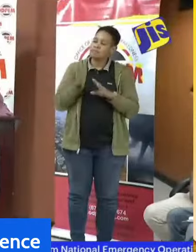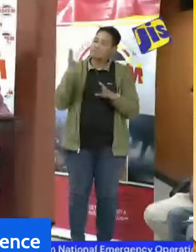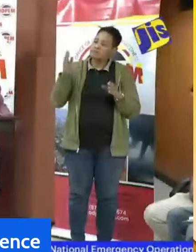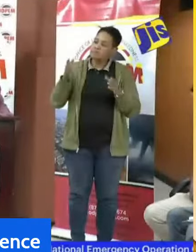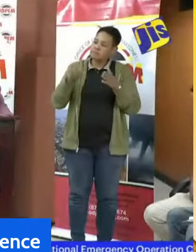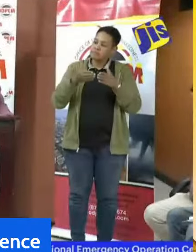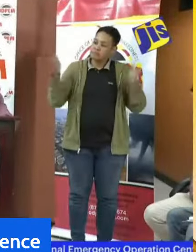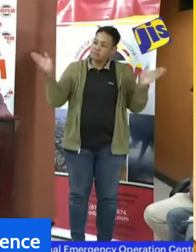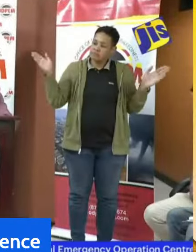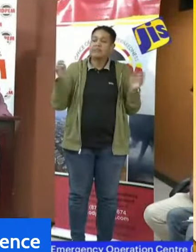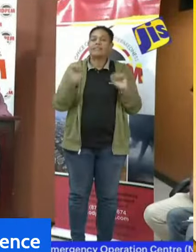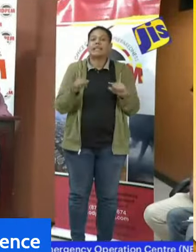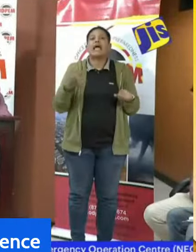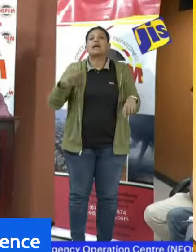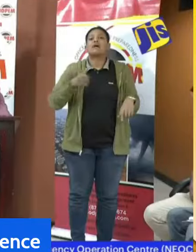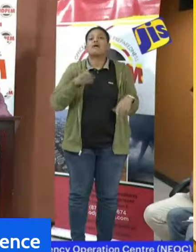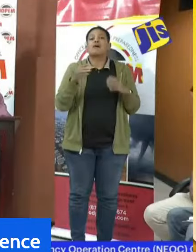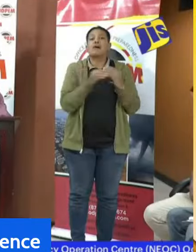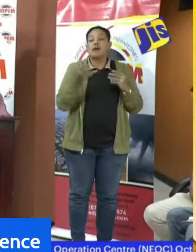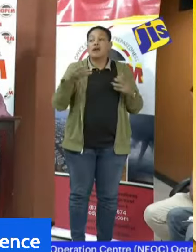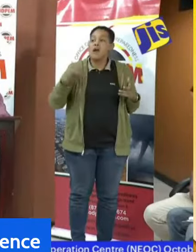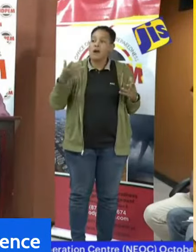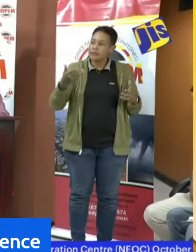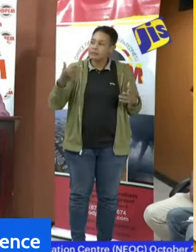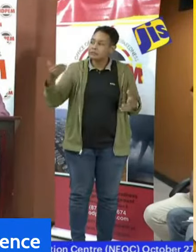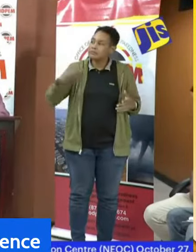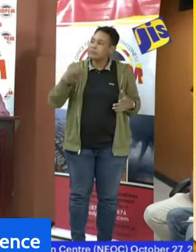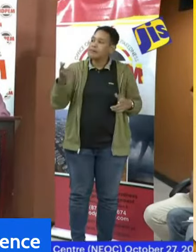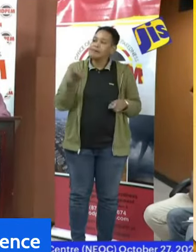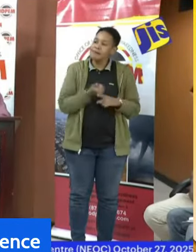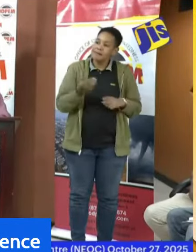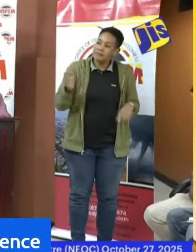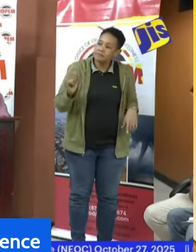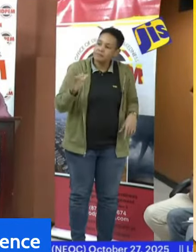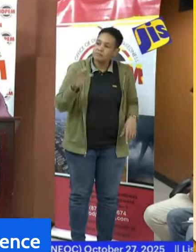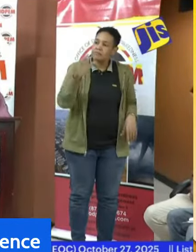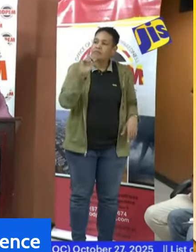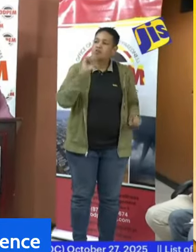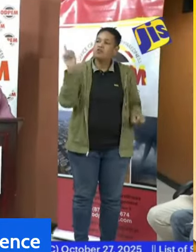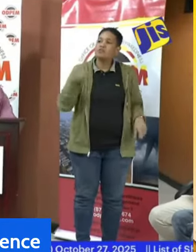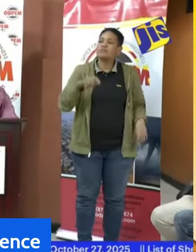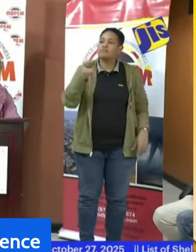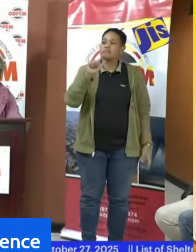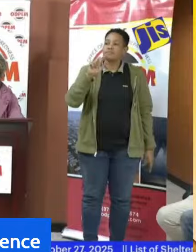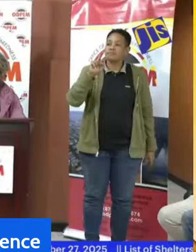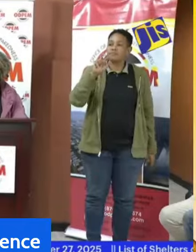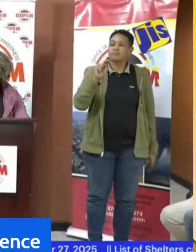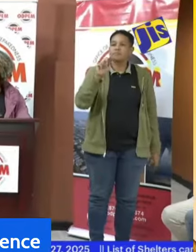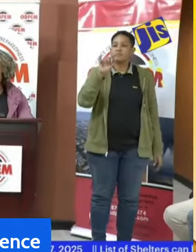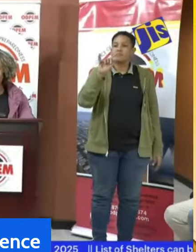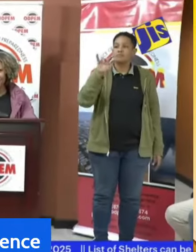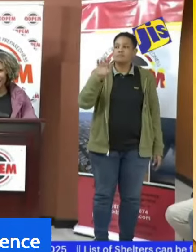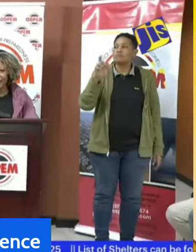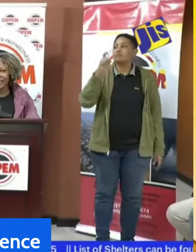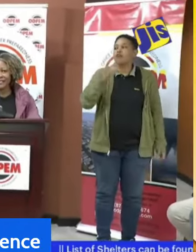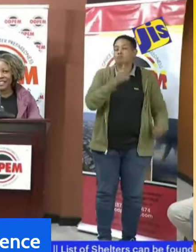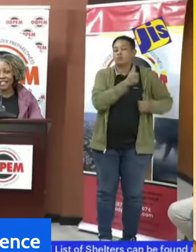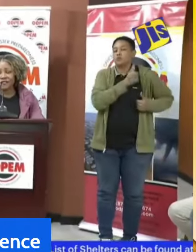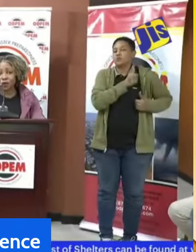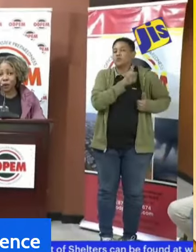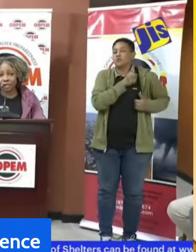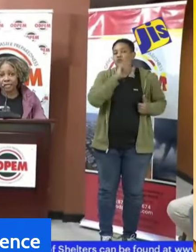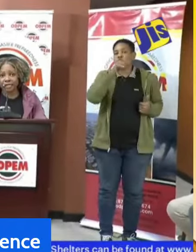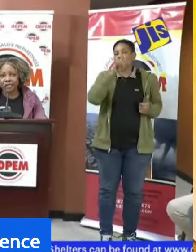you. We also have Commander Alvin Gale from the Jamaica